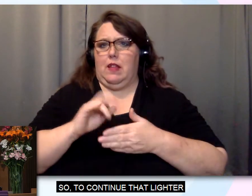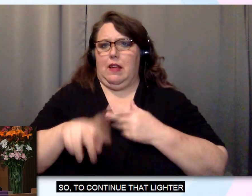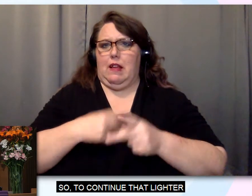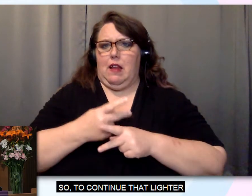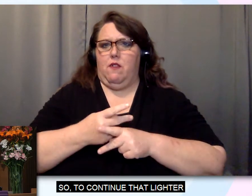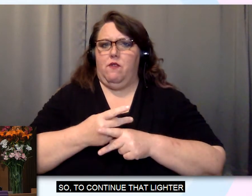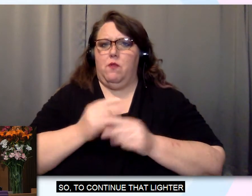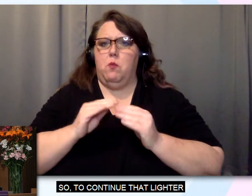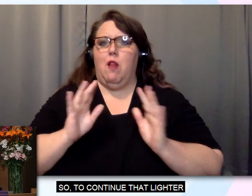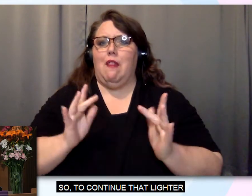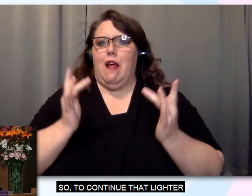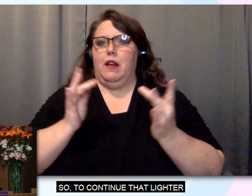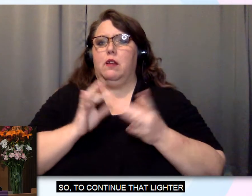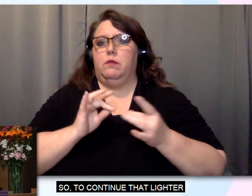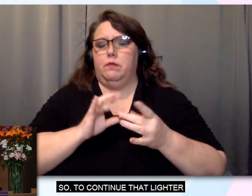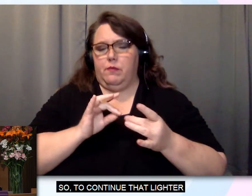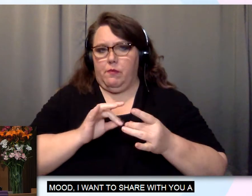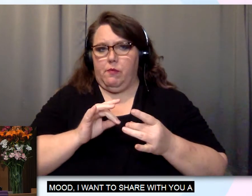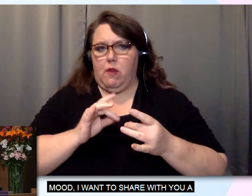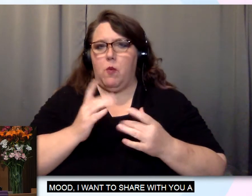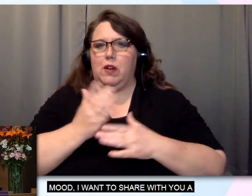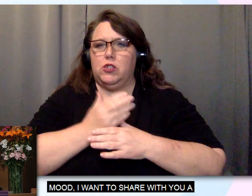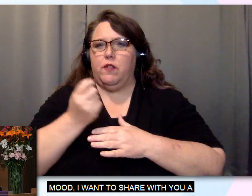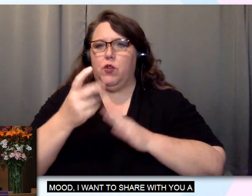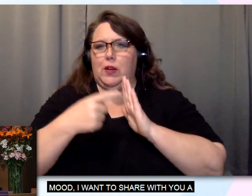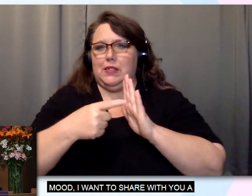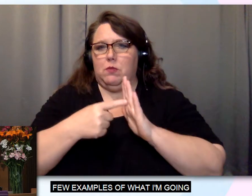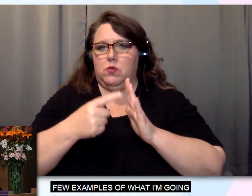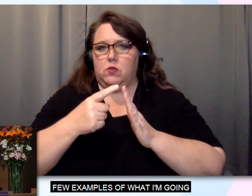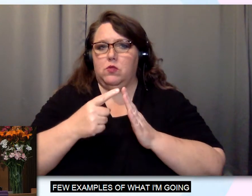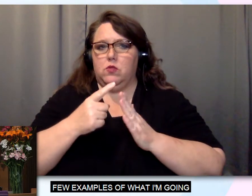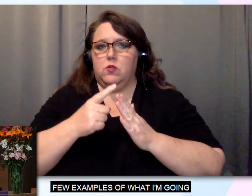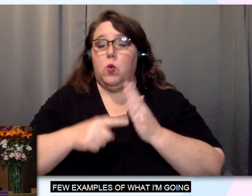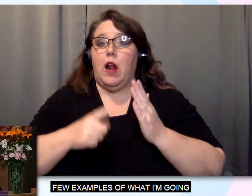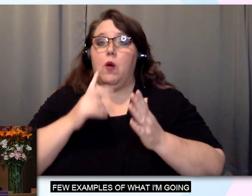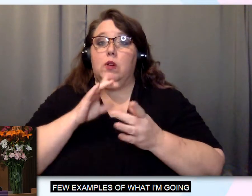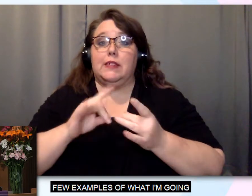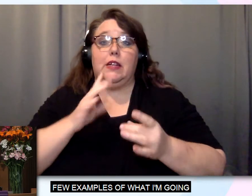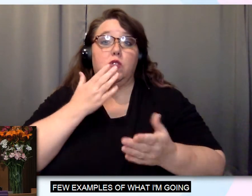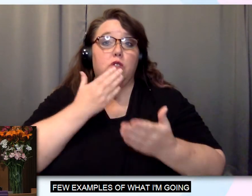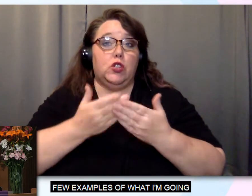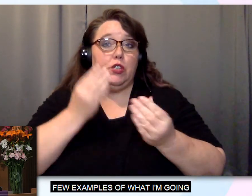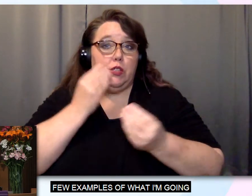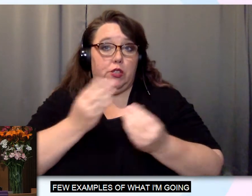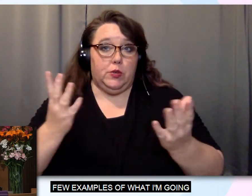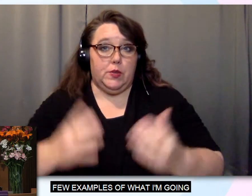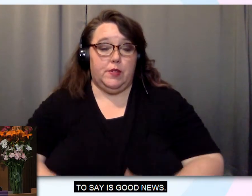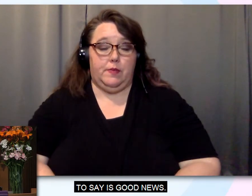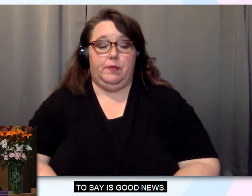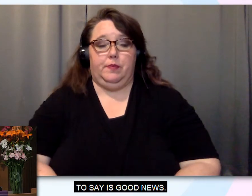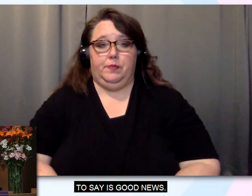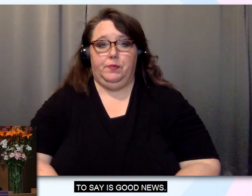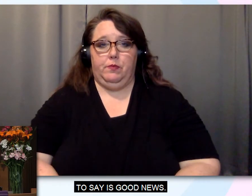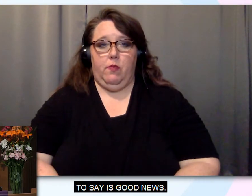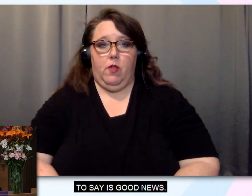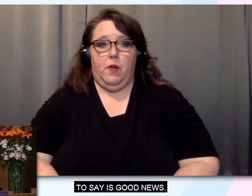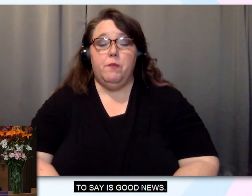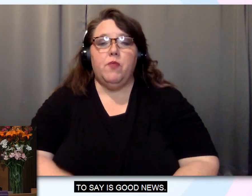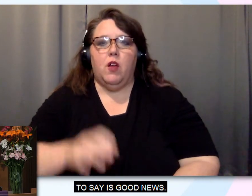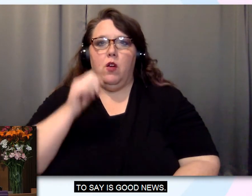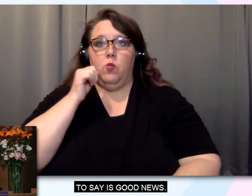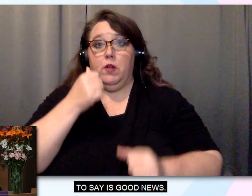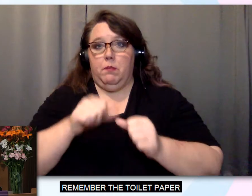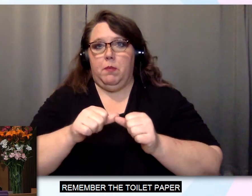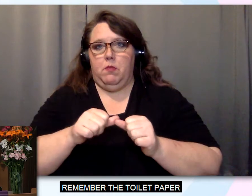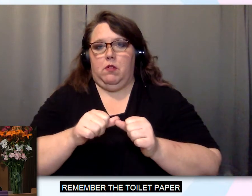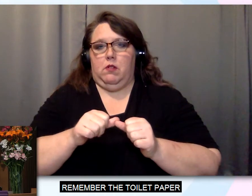to continue that kind of lighter mood, I want to share with you a few examples of what I'm going to say is good news. Remember